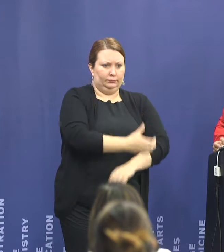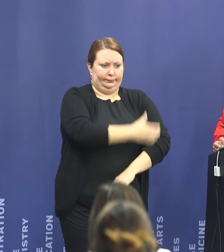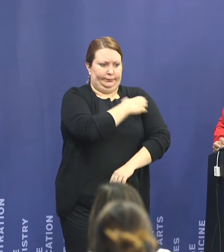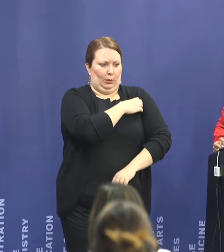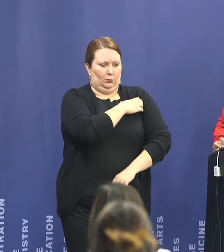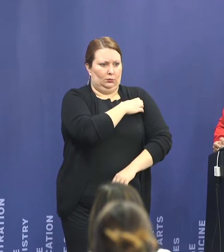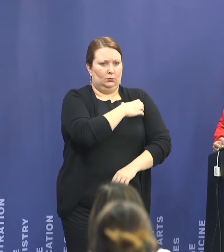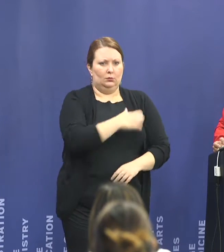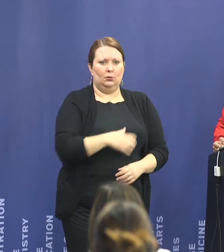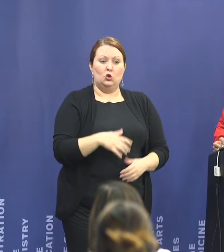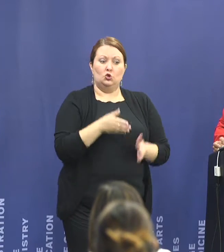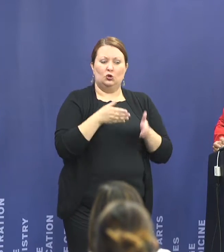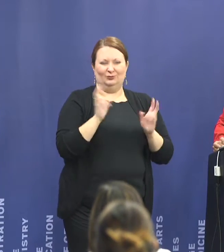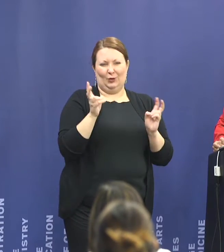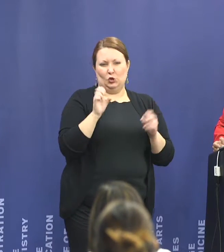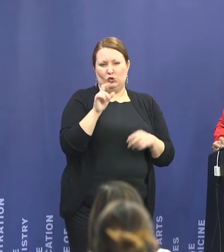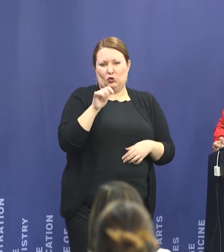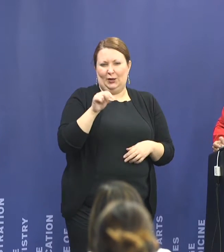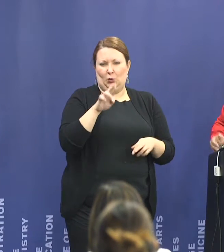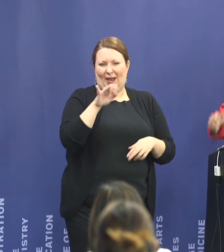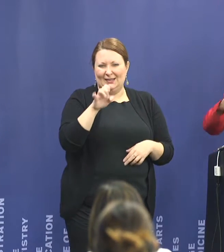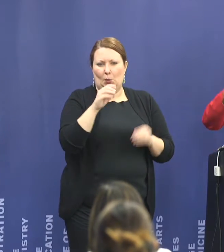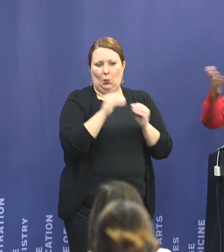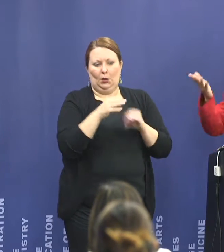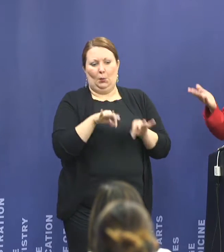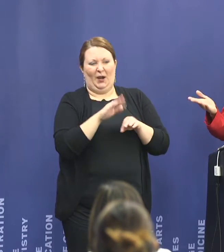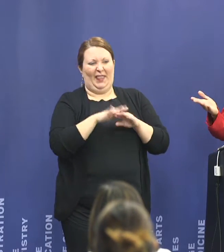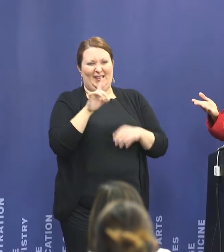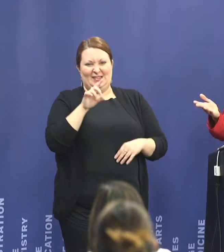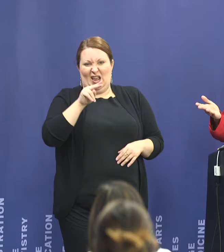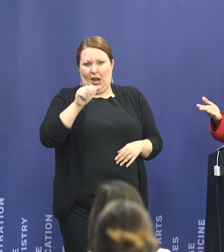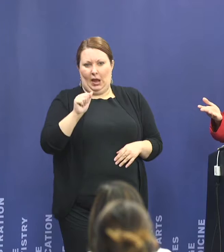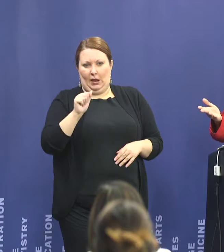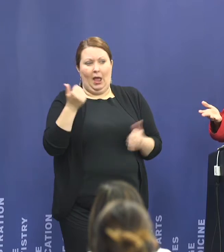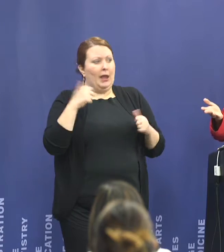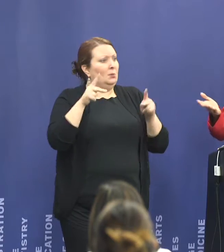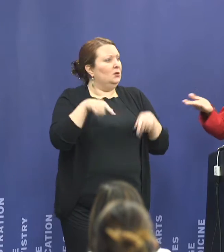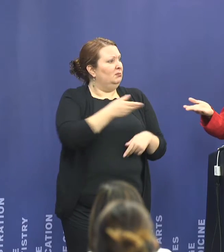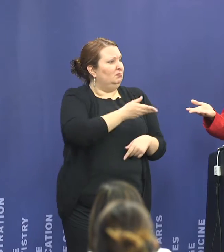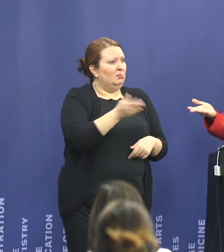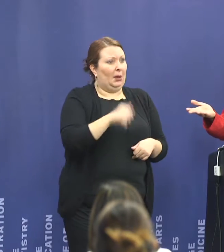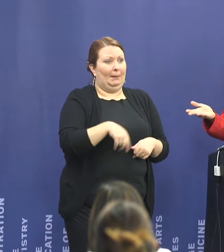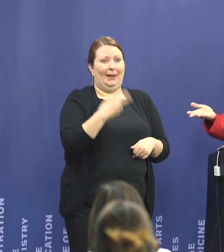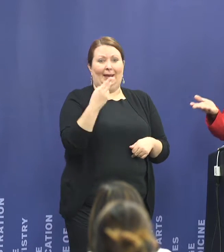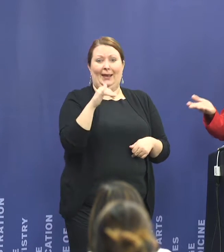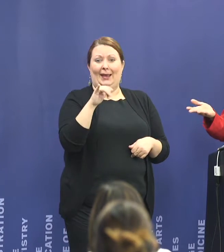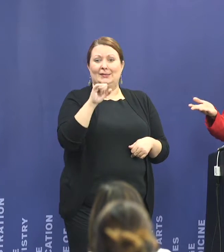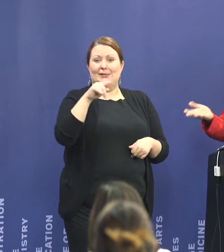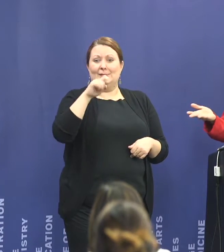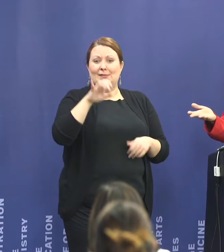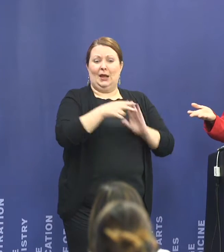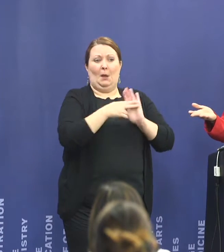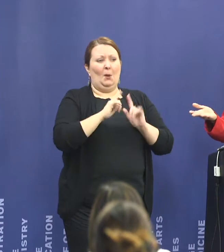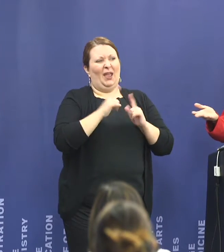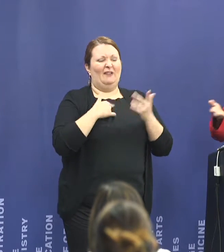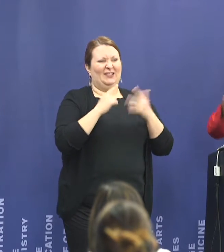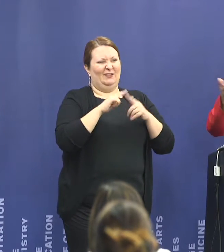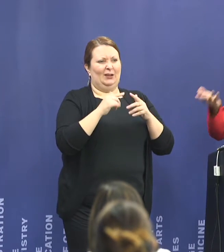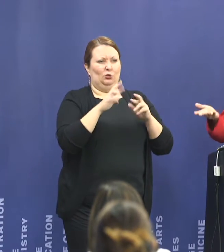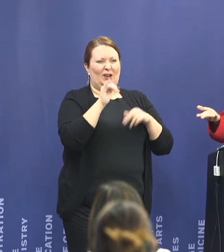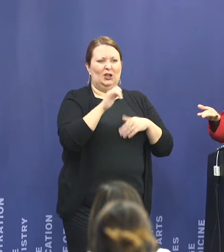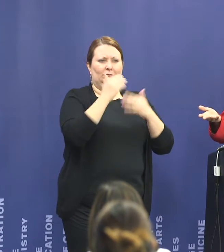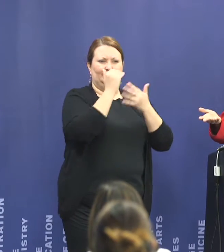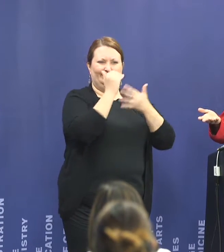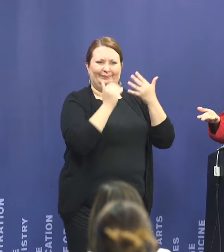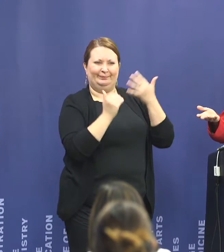street race matters much more than what your DNA might say. Anyone in this room could be Hispanic right now, but we all probably occupy different racial statuses.